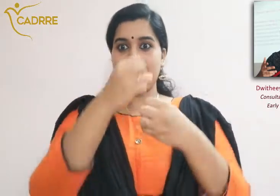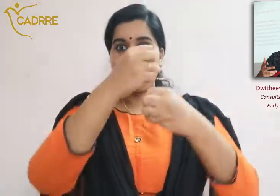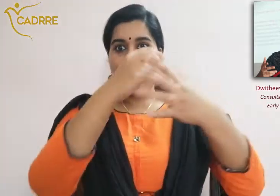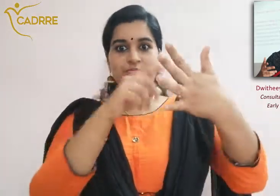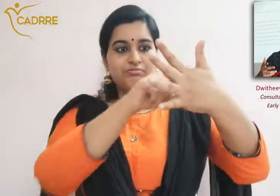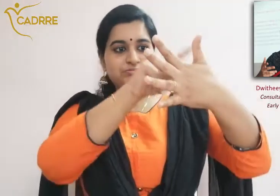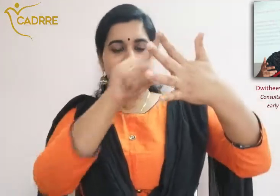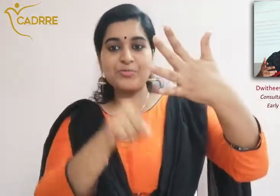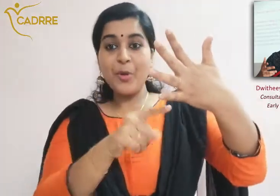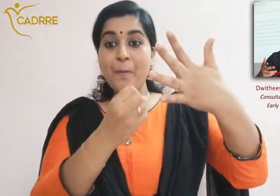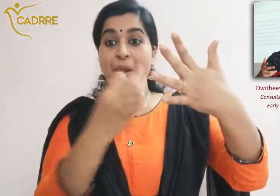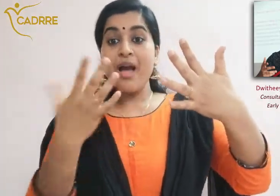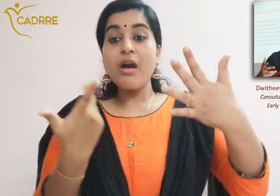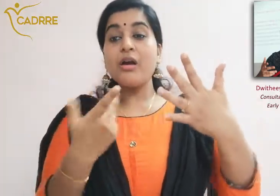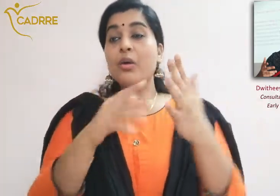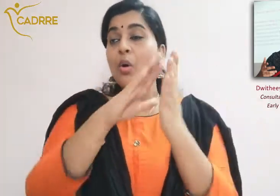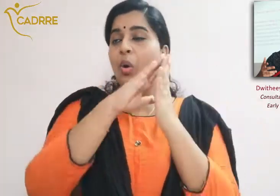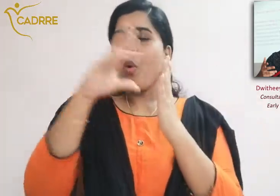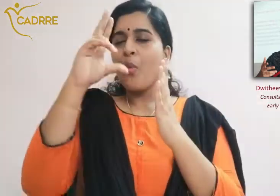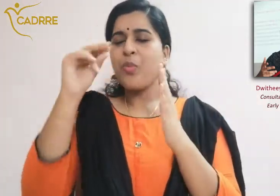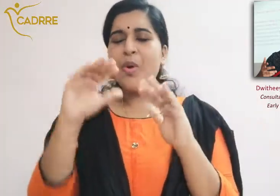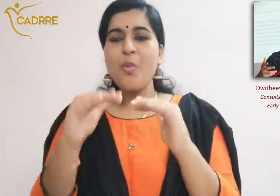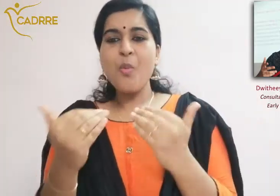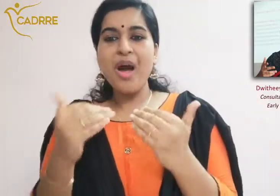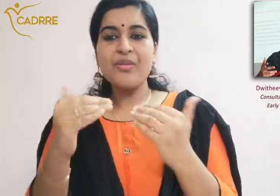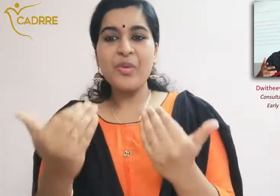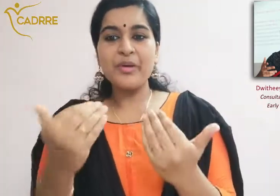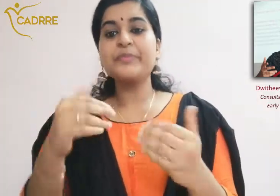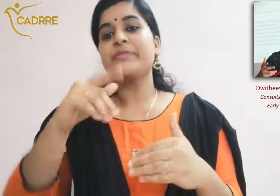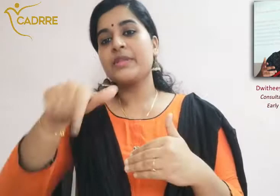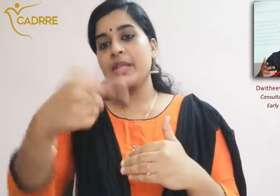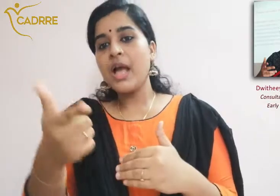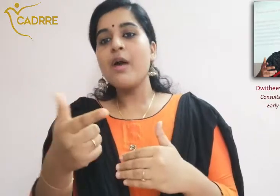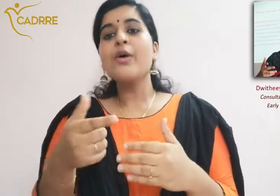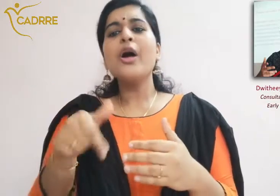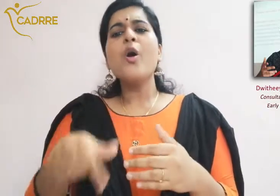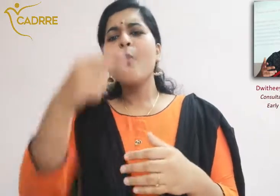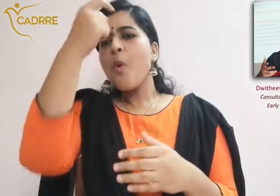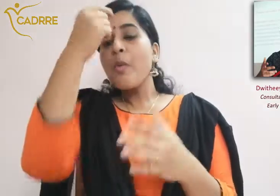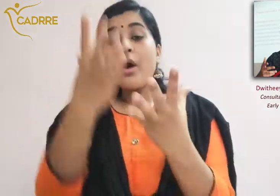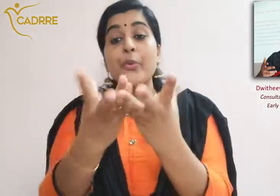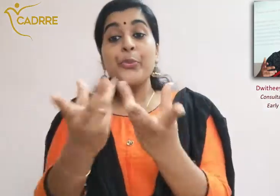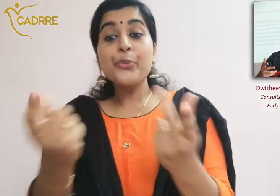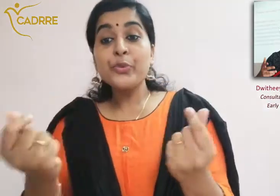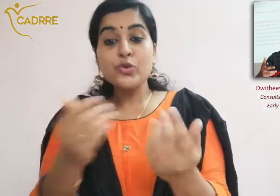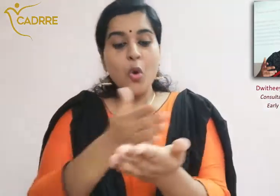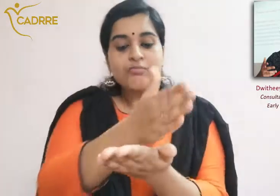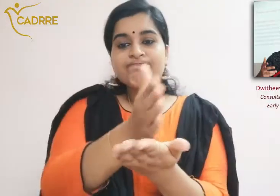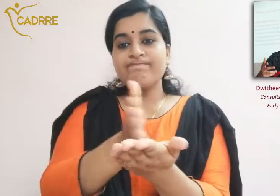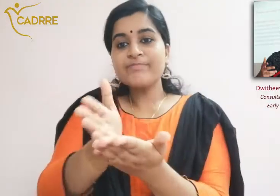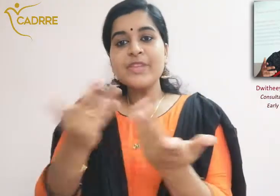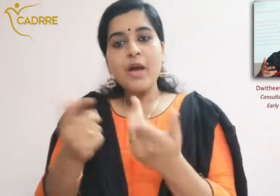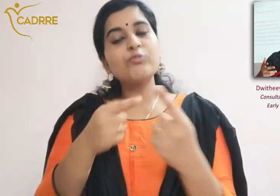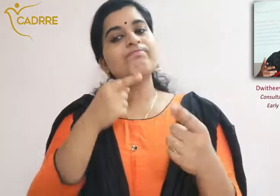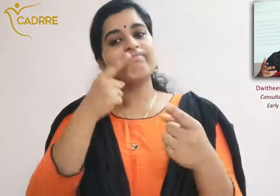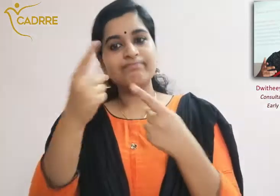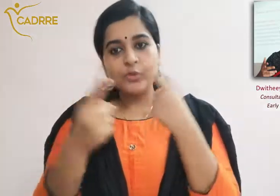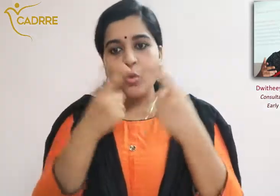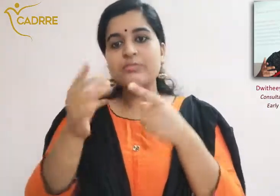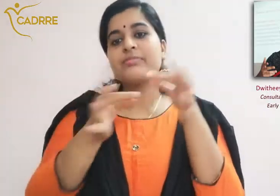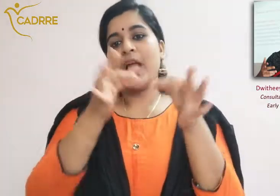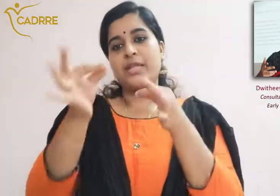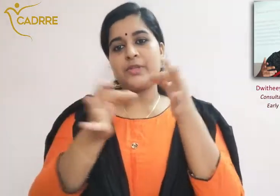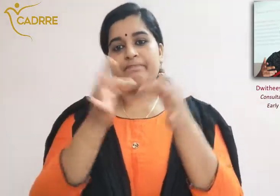the reasons for disturbed sleep during these corona times. Now, let's talk about the ways we could tackle these.